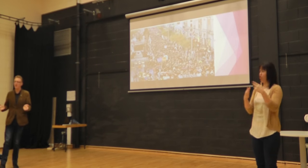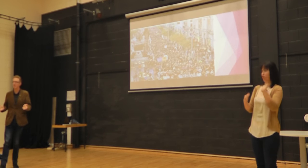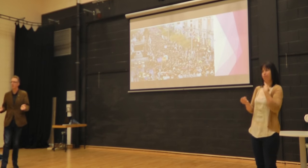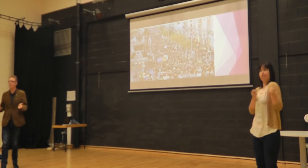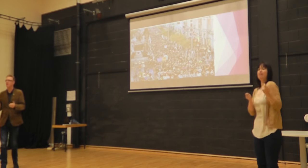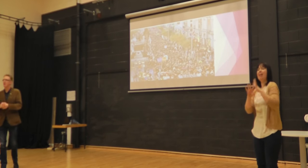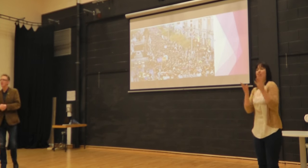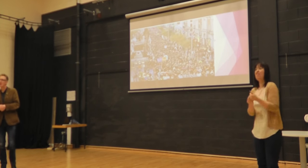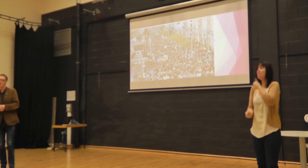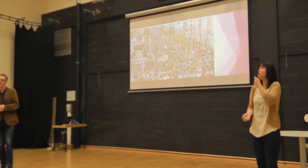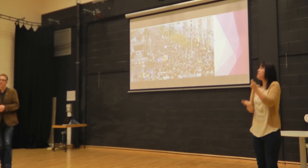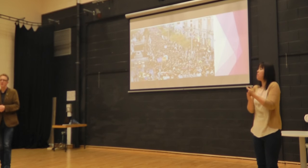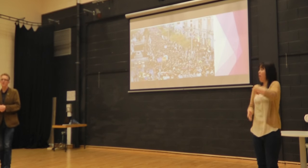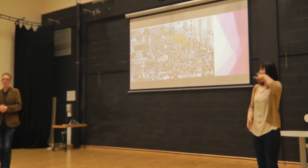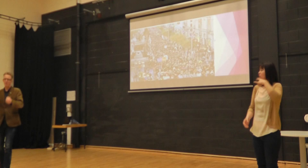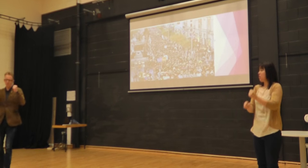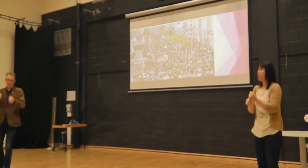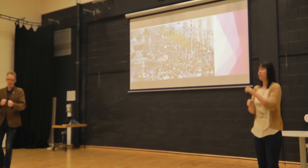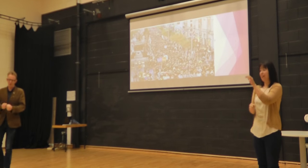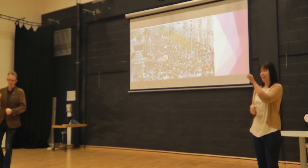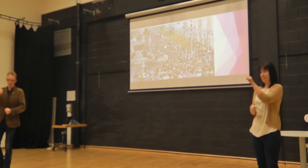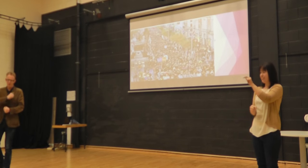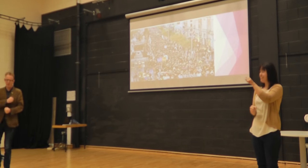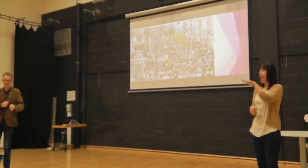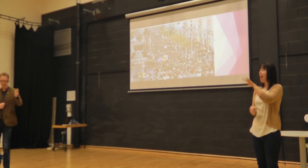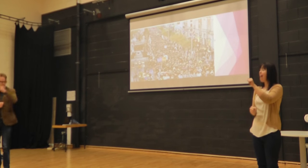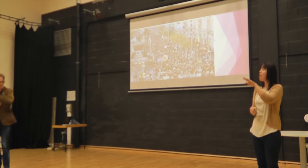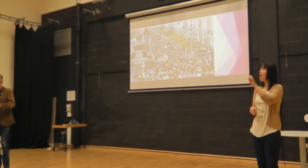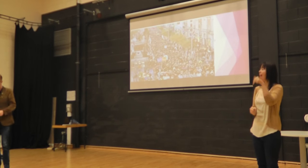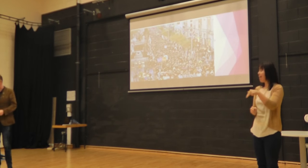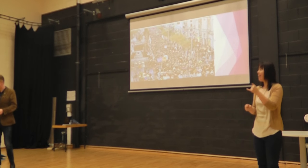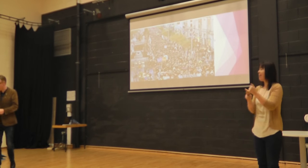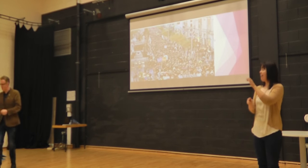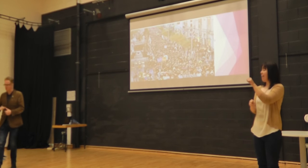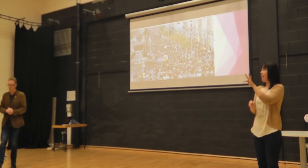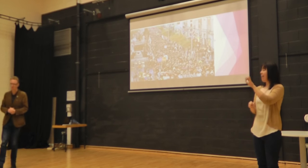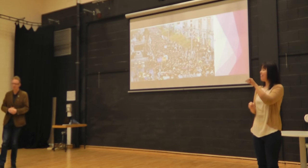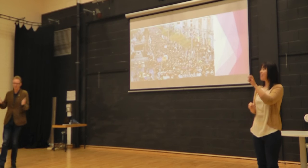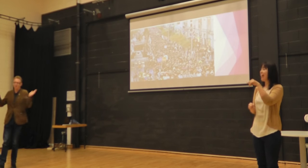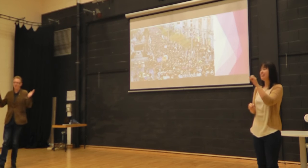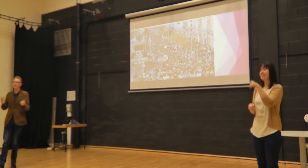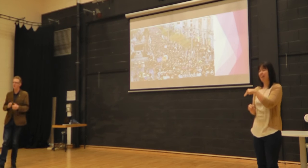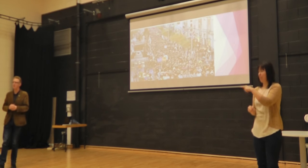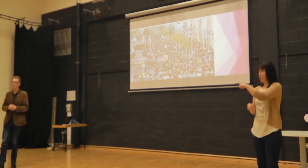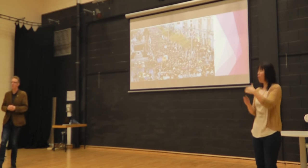about the Taliban in Afghanistan, I was giving out their fundamentalists, and they tell everyone what to do, and women don't have